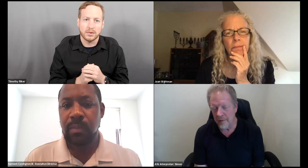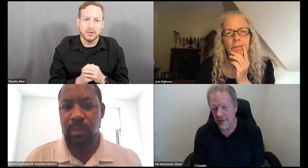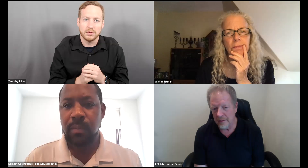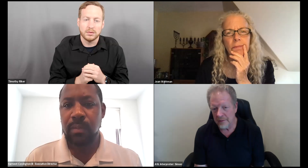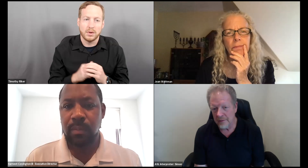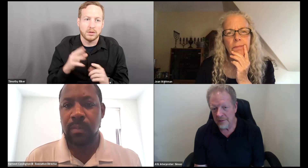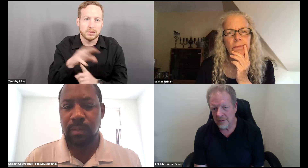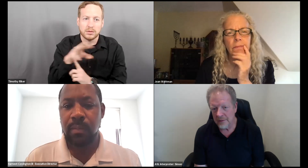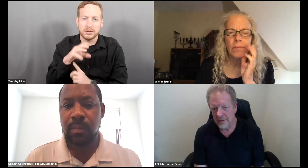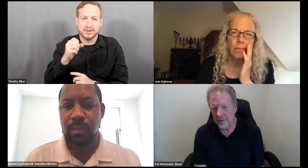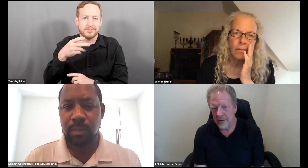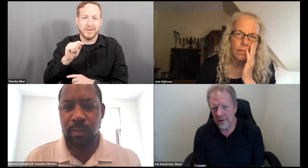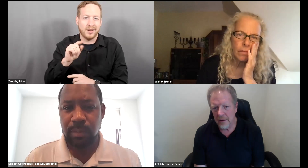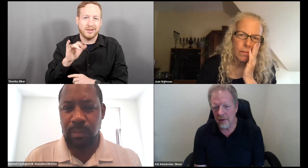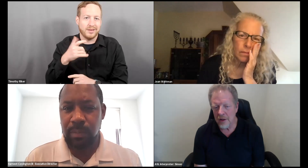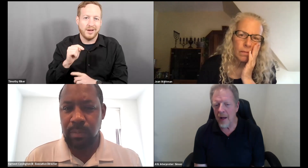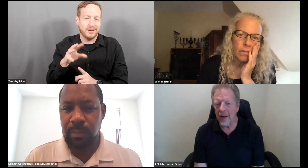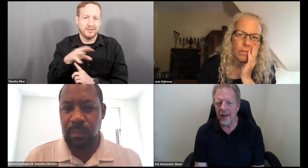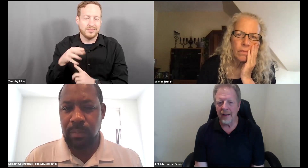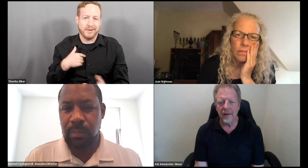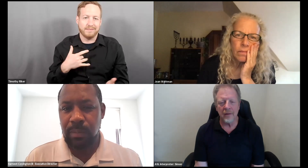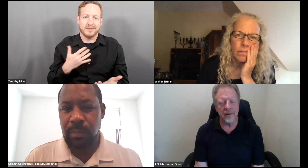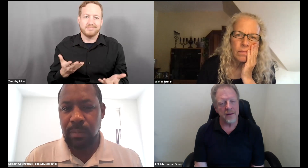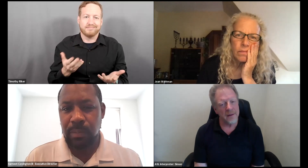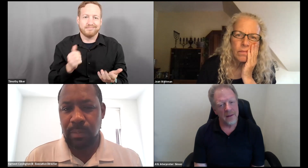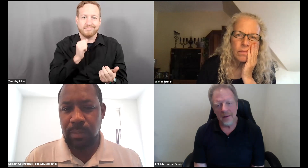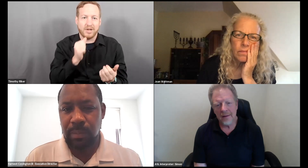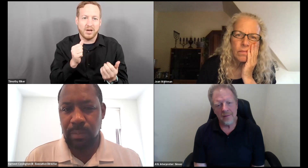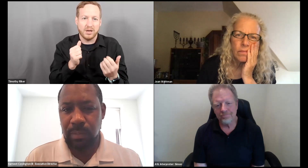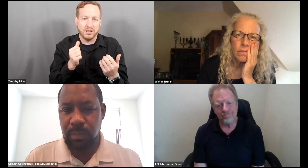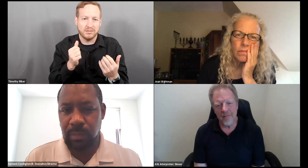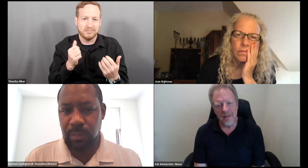at the moment. You know, the spotlighting, you know, it's just